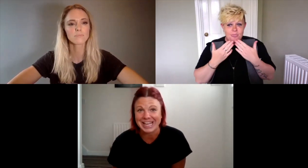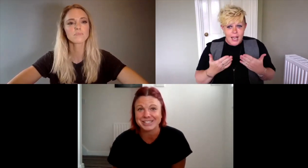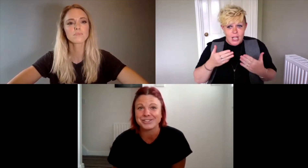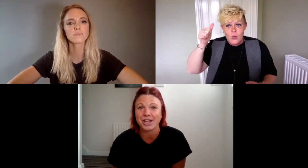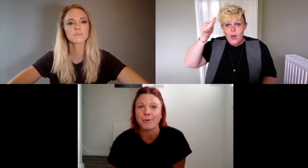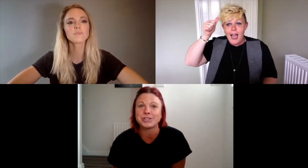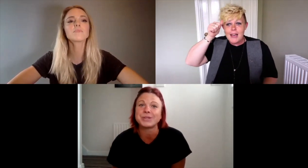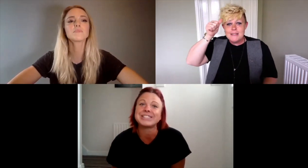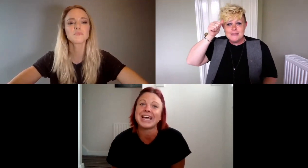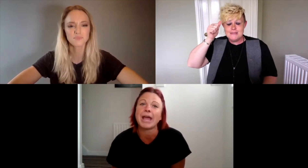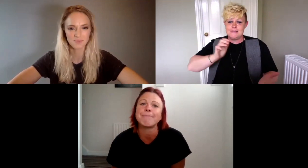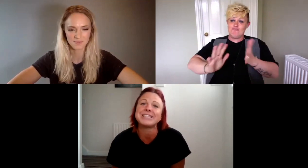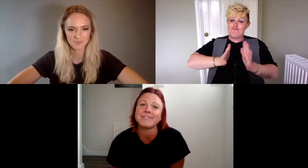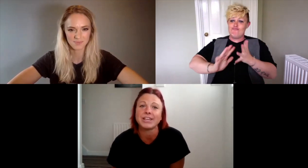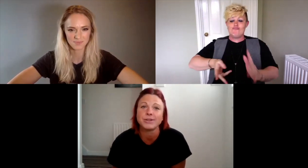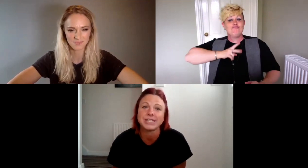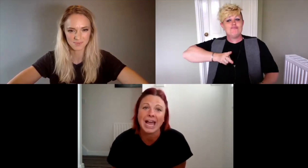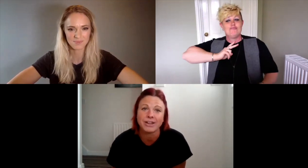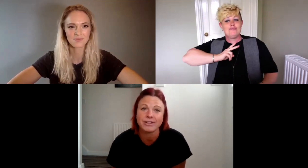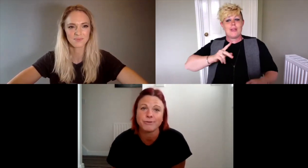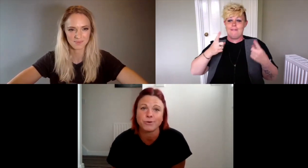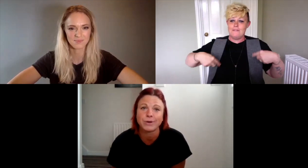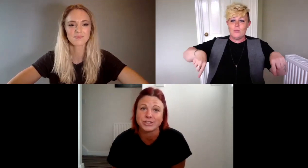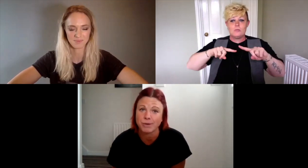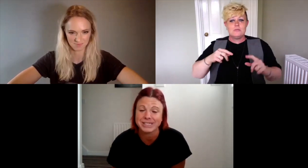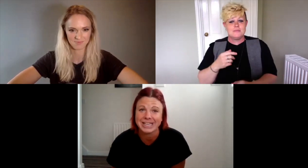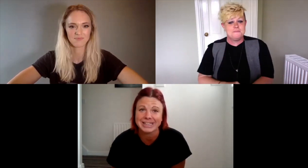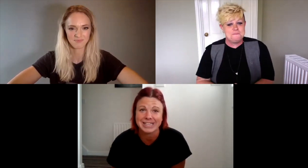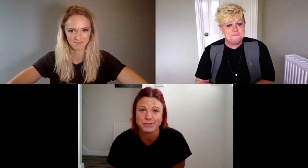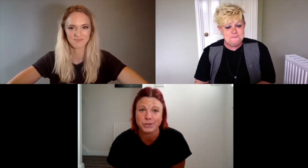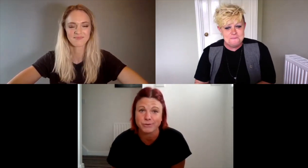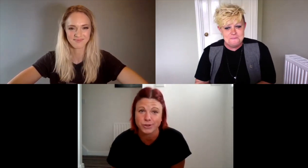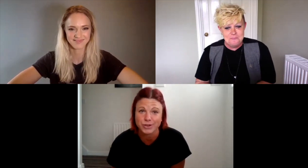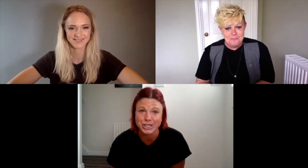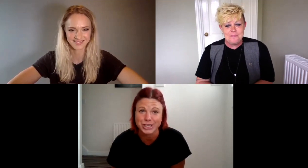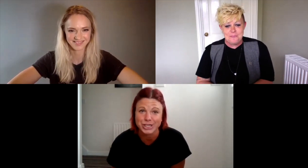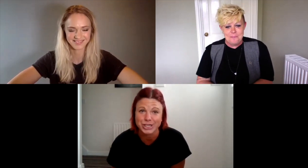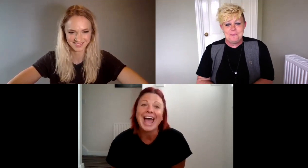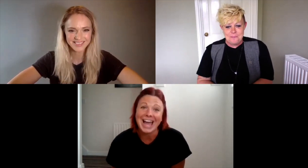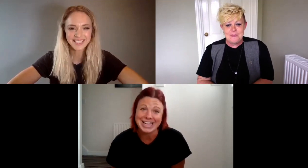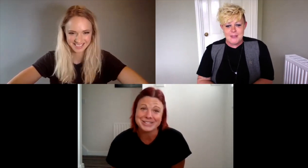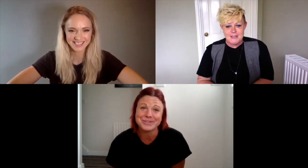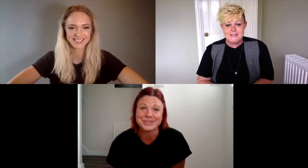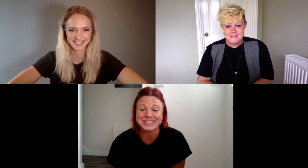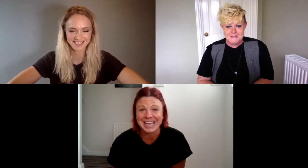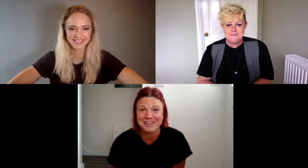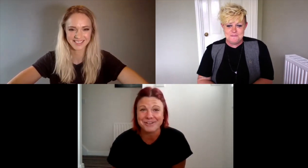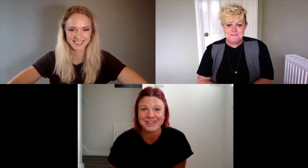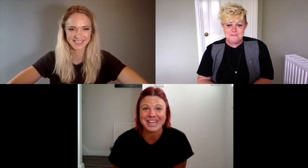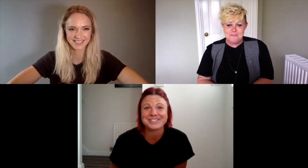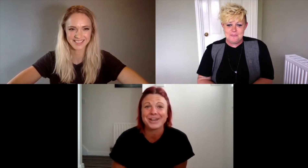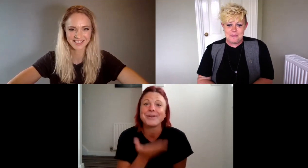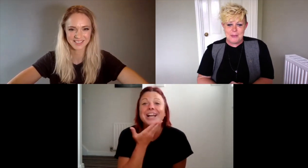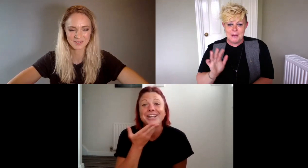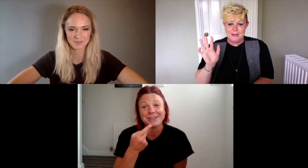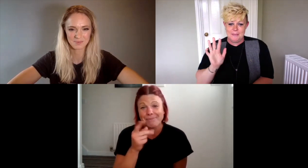do that. So I just want to say a massive thank you to Ellen for interpreting this afternoon for us. And we'll take it from